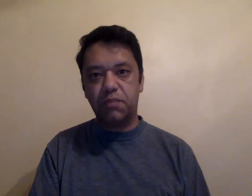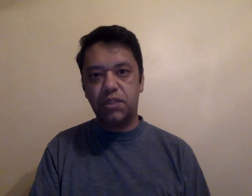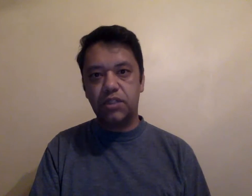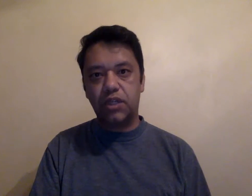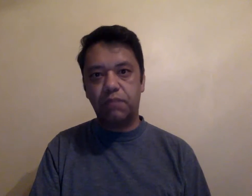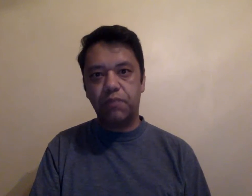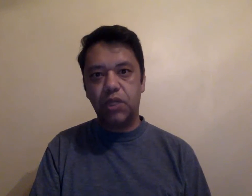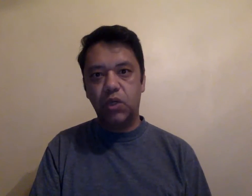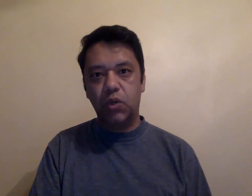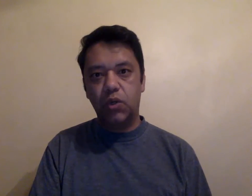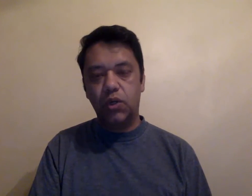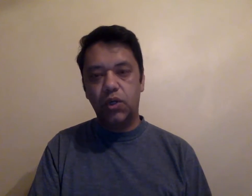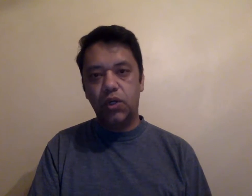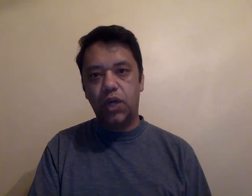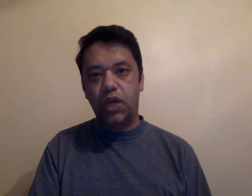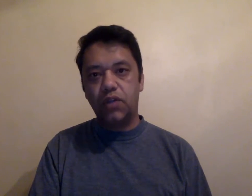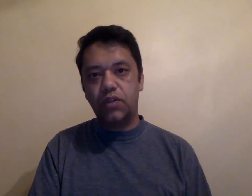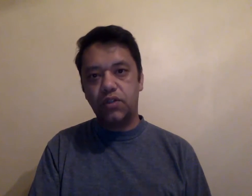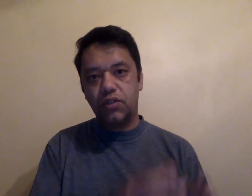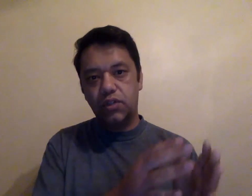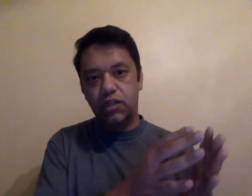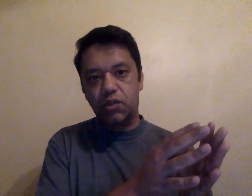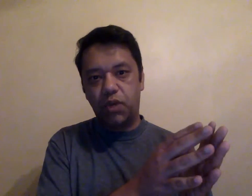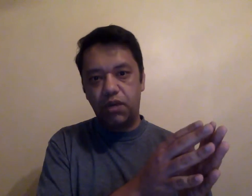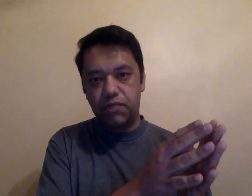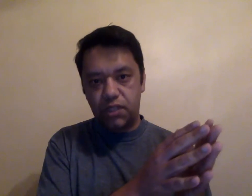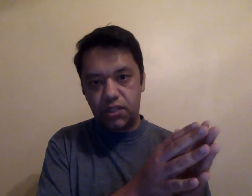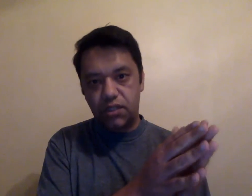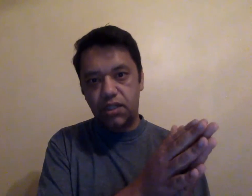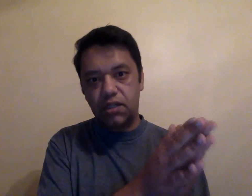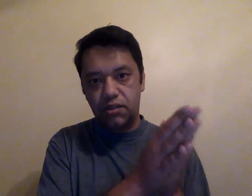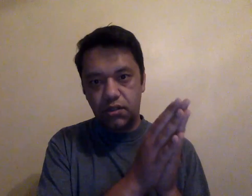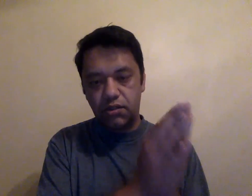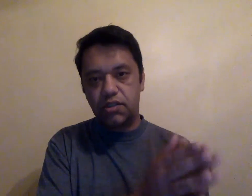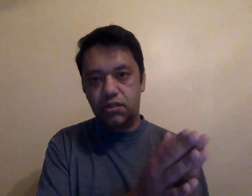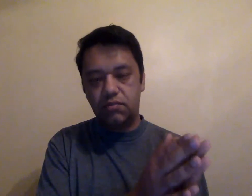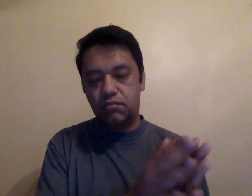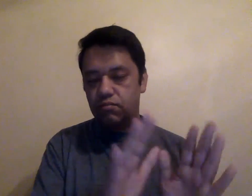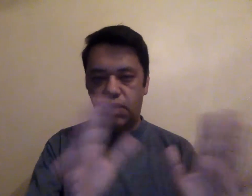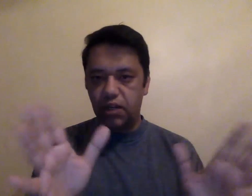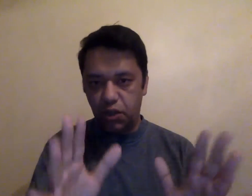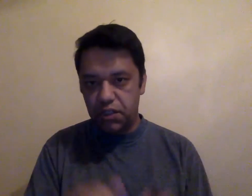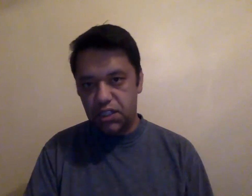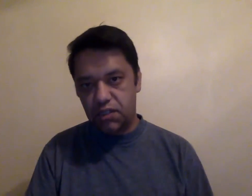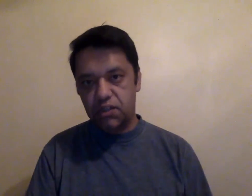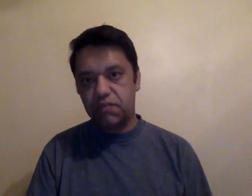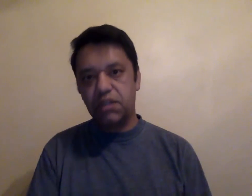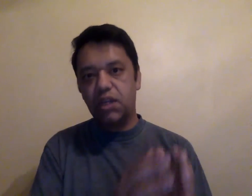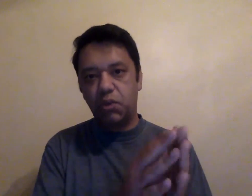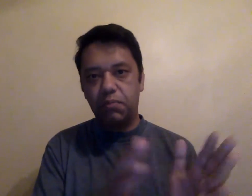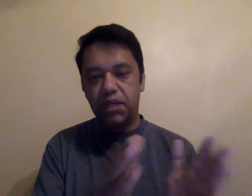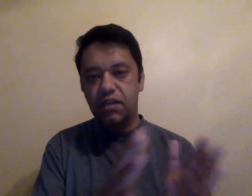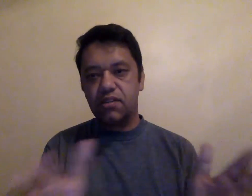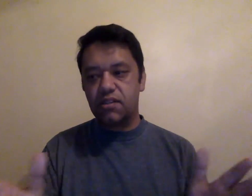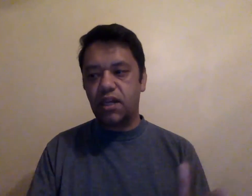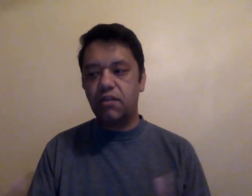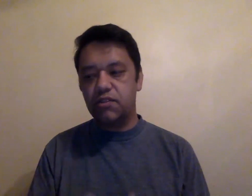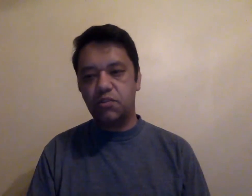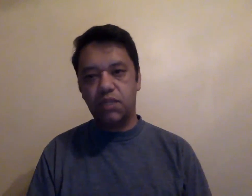Development. And it's a way of just I don't know the details of it anyway, but it just sounds to me